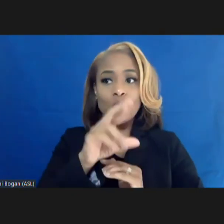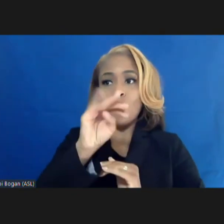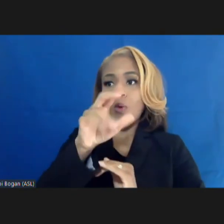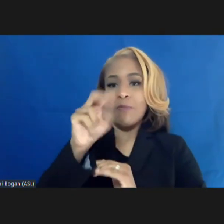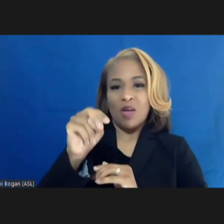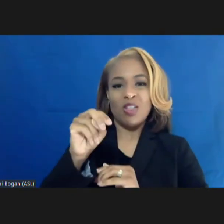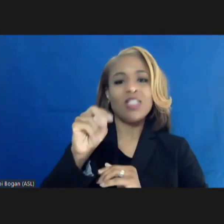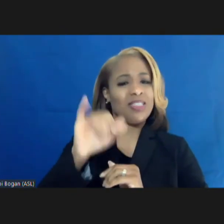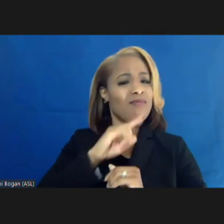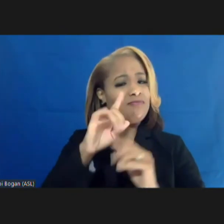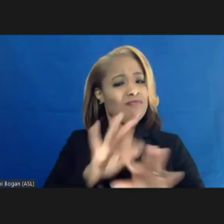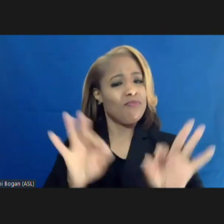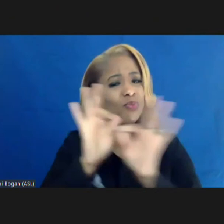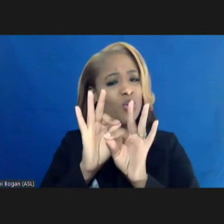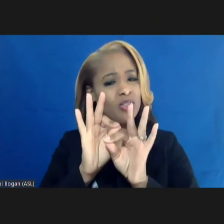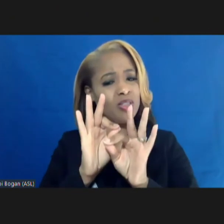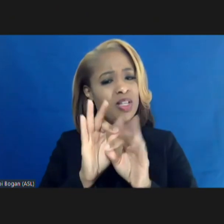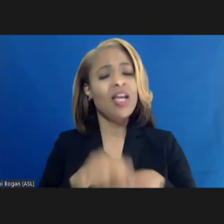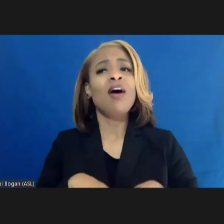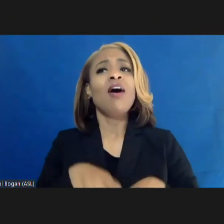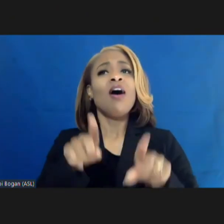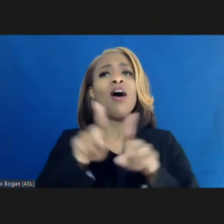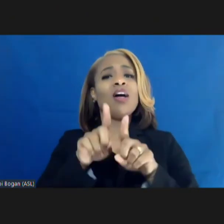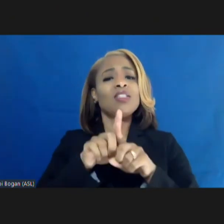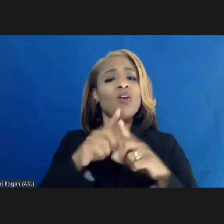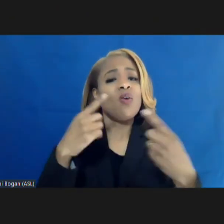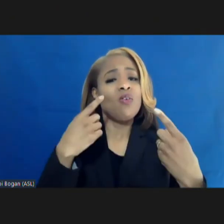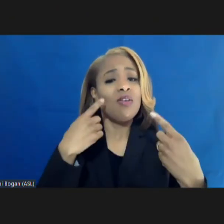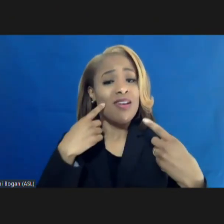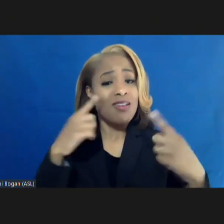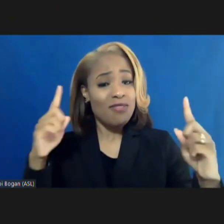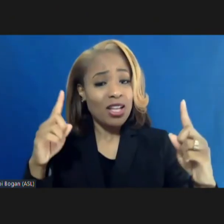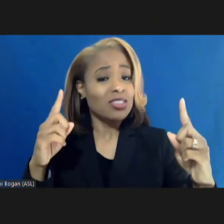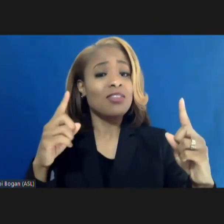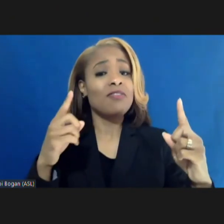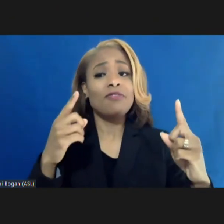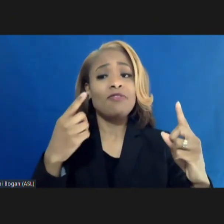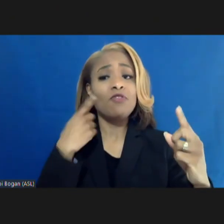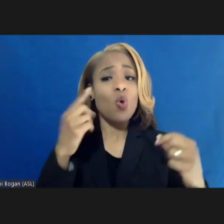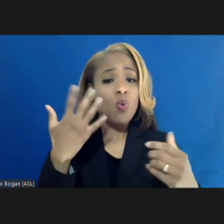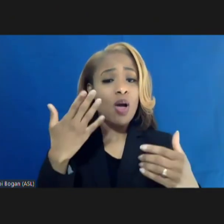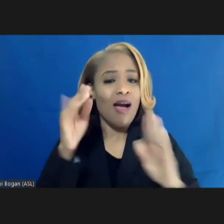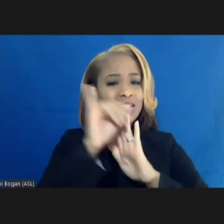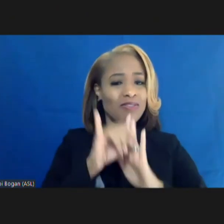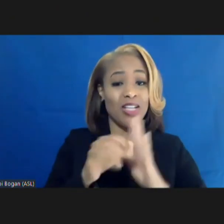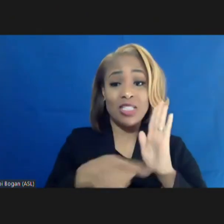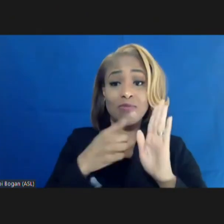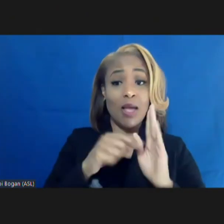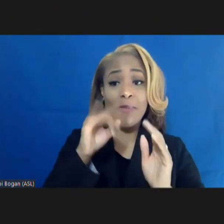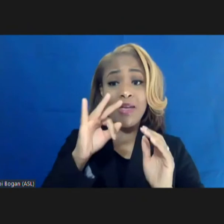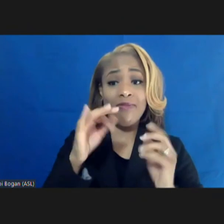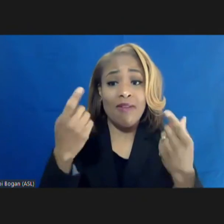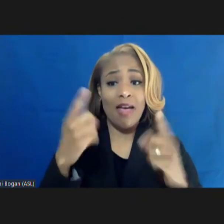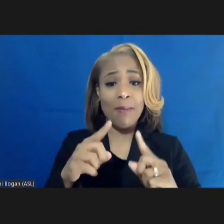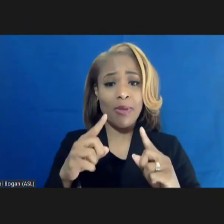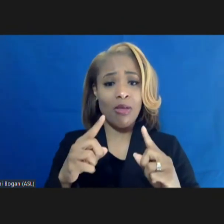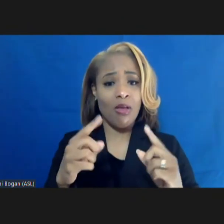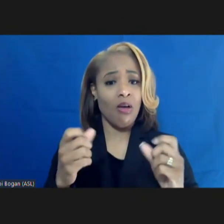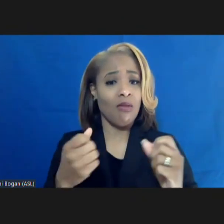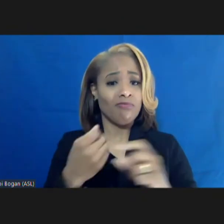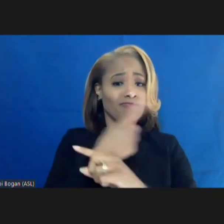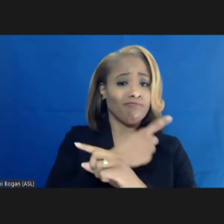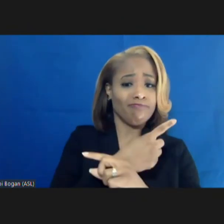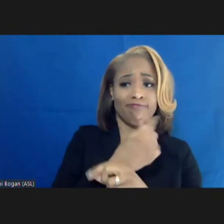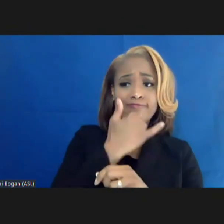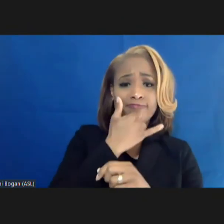finally, they've proven effective at identifying times when there is a mismatch and when clerks may be